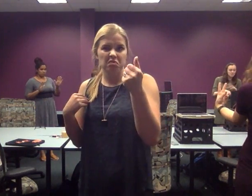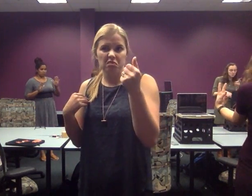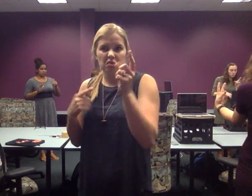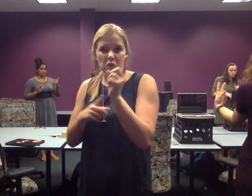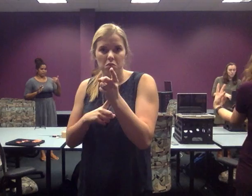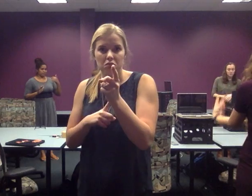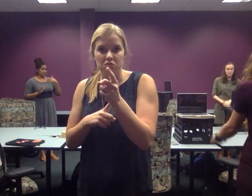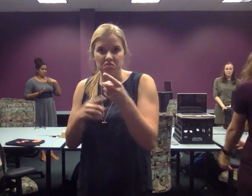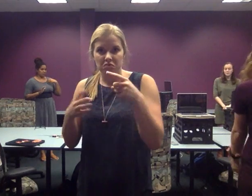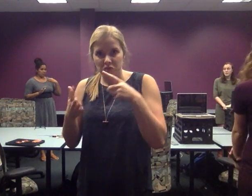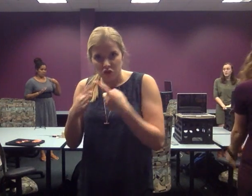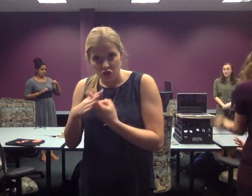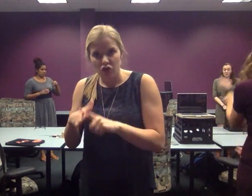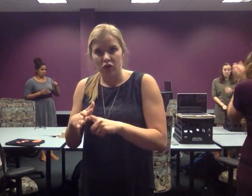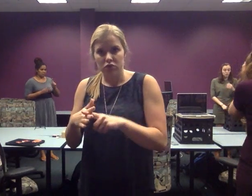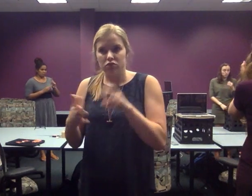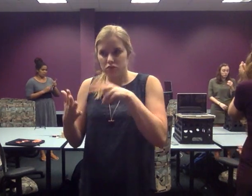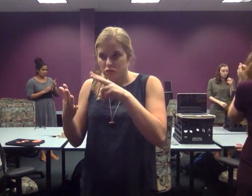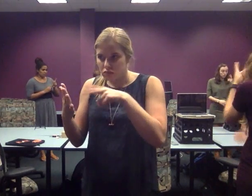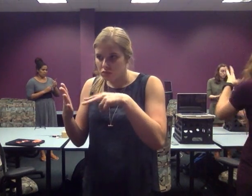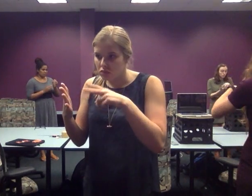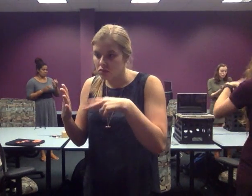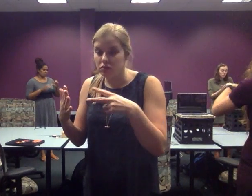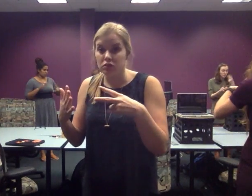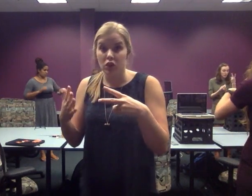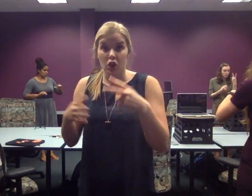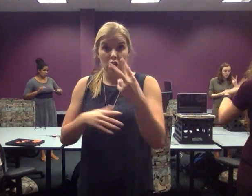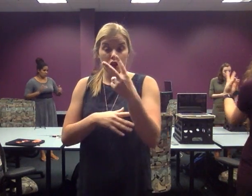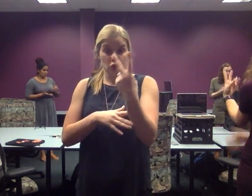You've already read 2, you can go on and start 3.